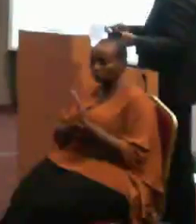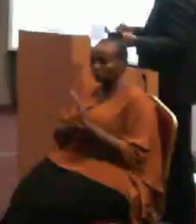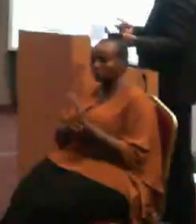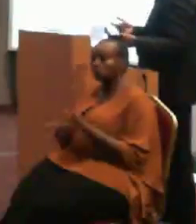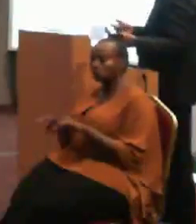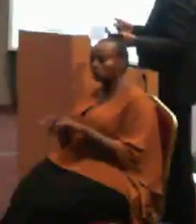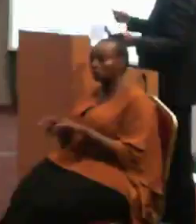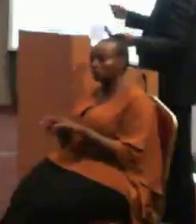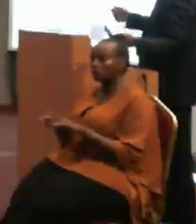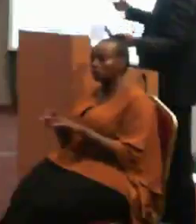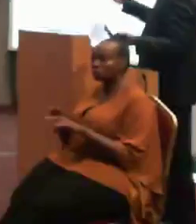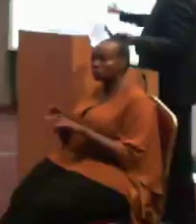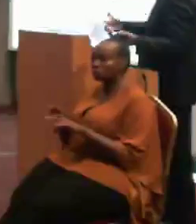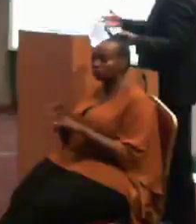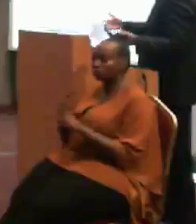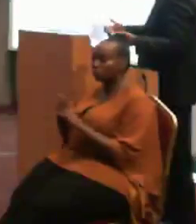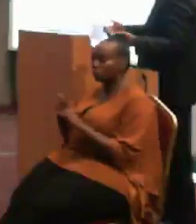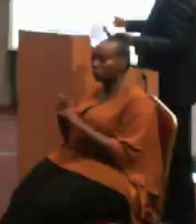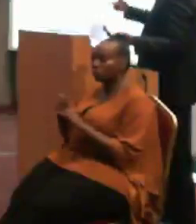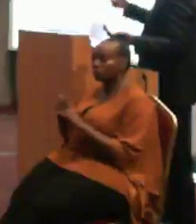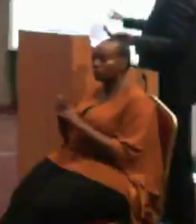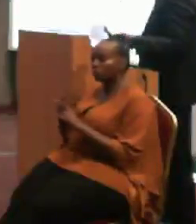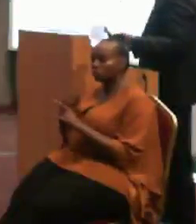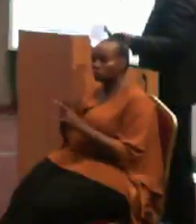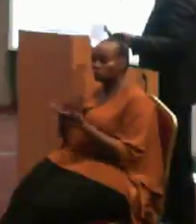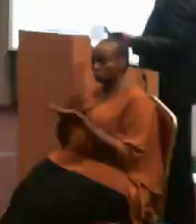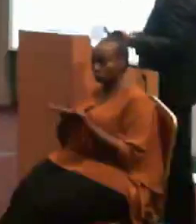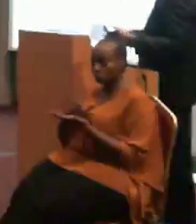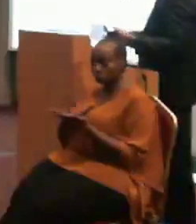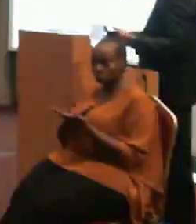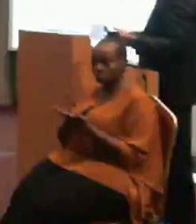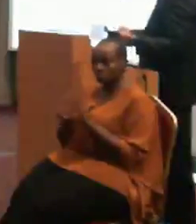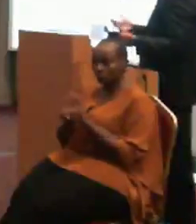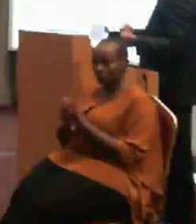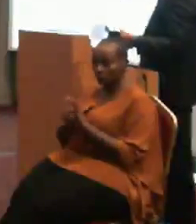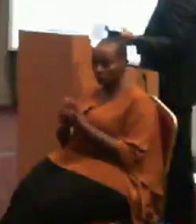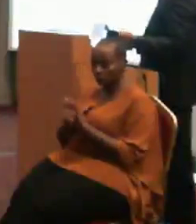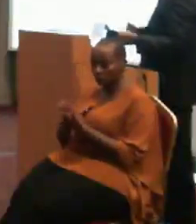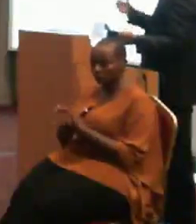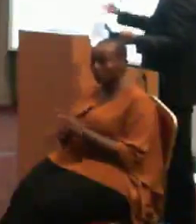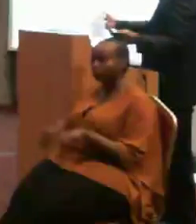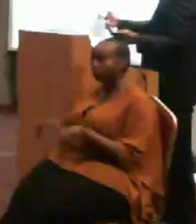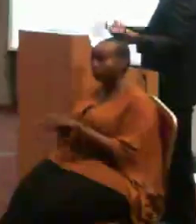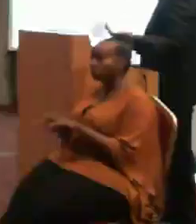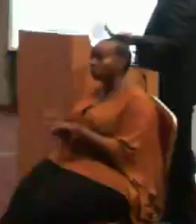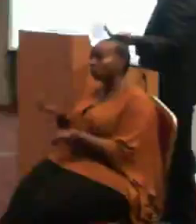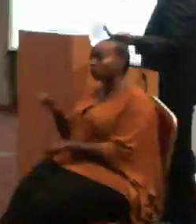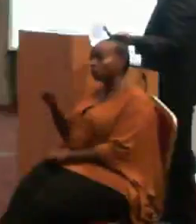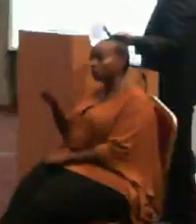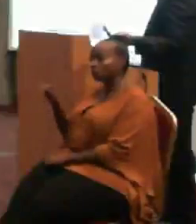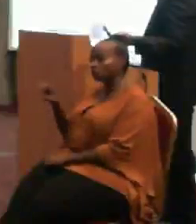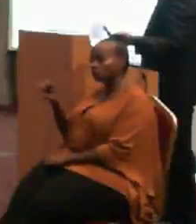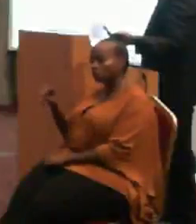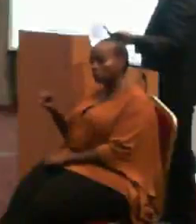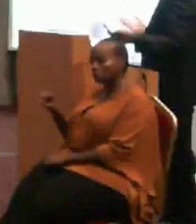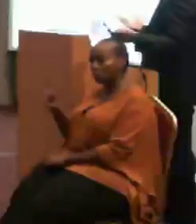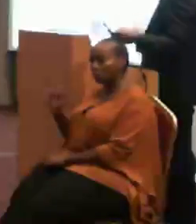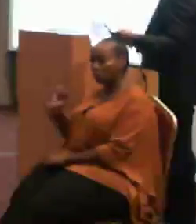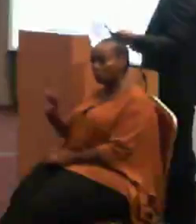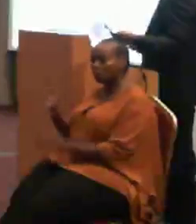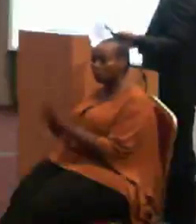loop of that obviously is that you rely less on debt capital markets. It's an improvement on your debt ratios and an improvement on the government's debt